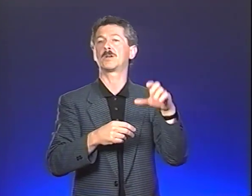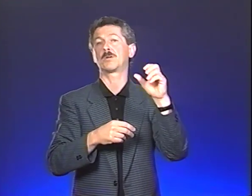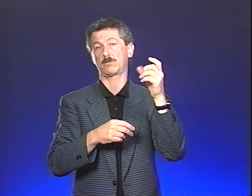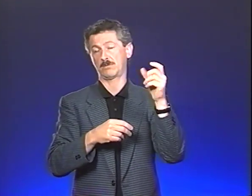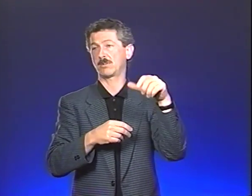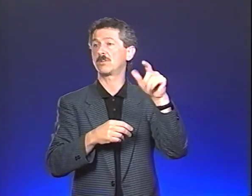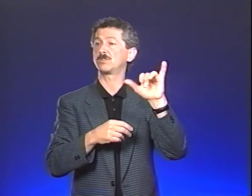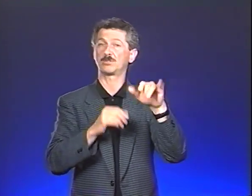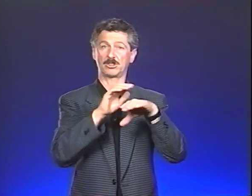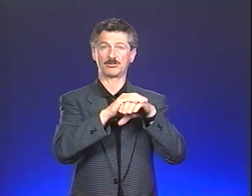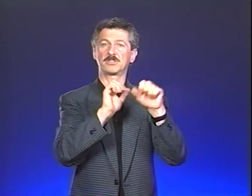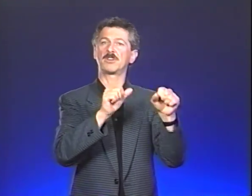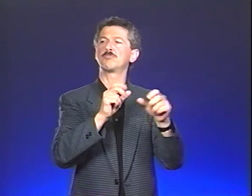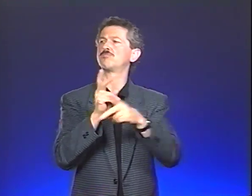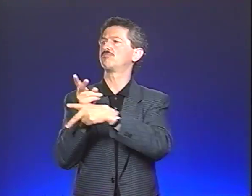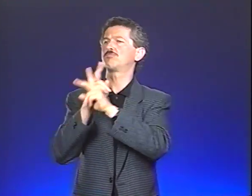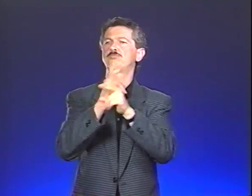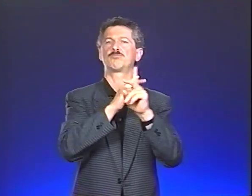purposes, we still retain the word cupboard.